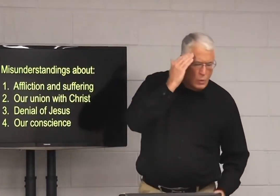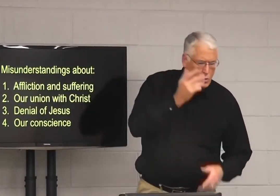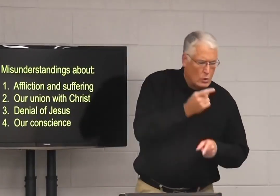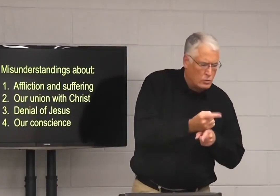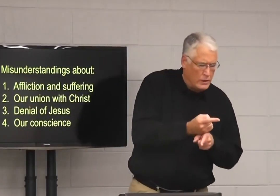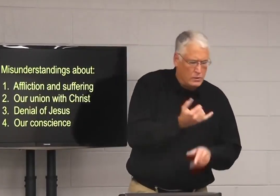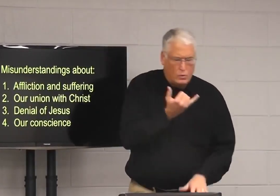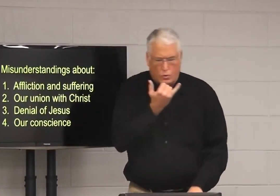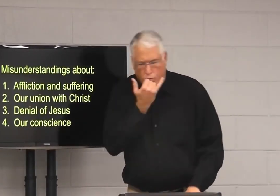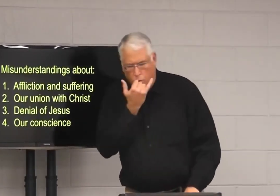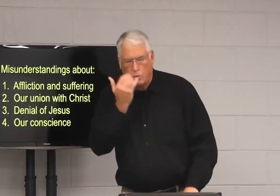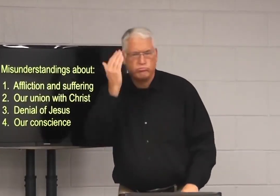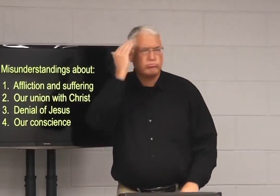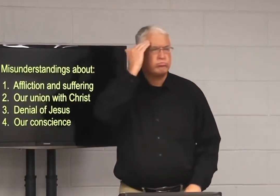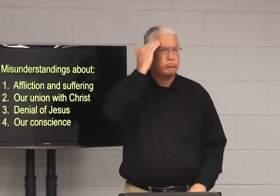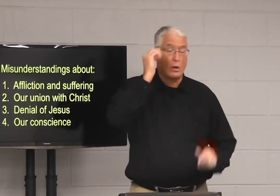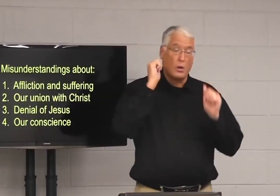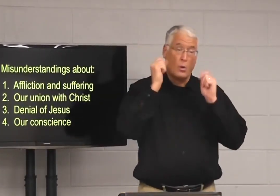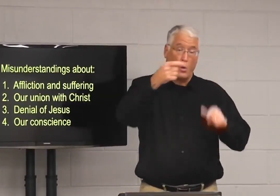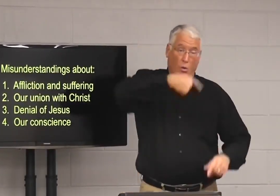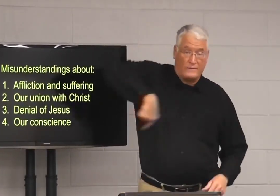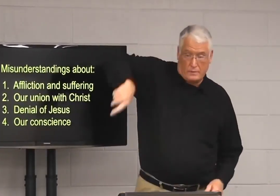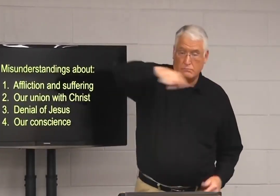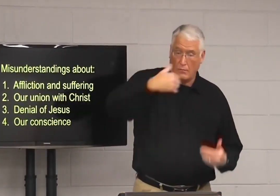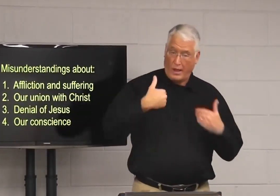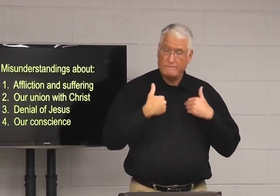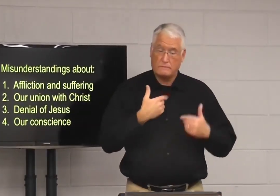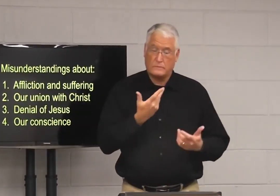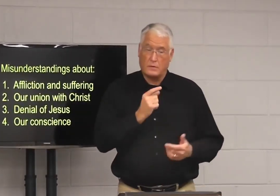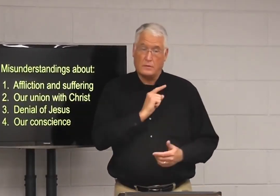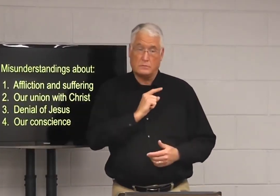Meaning, we know the difference between right and wrong.